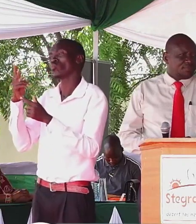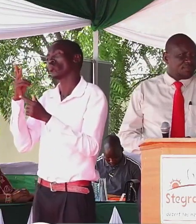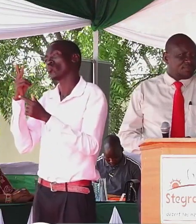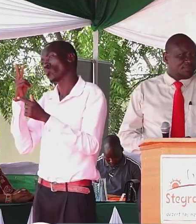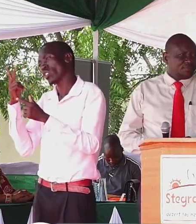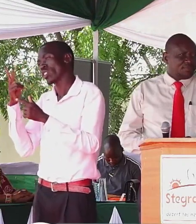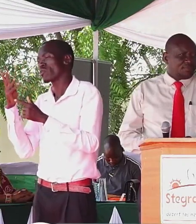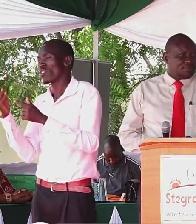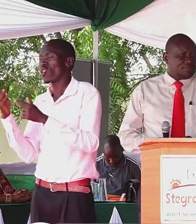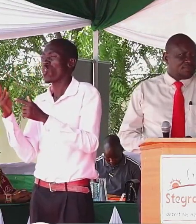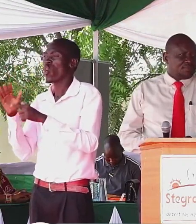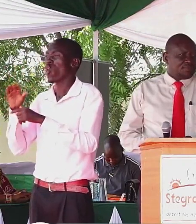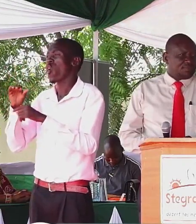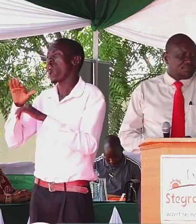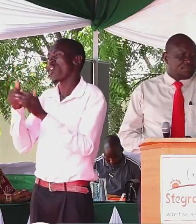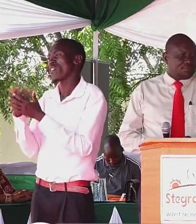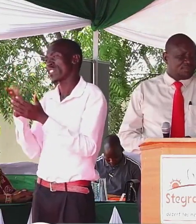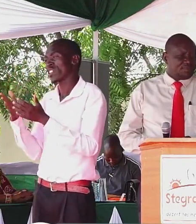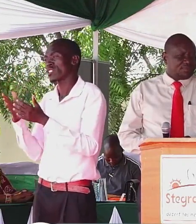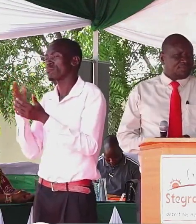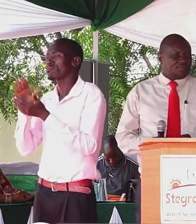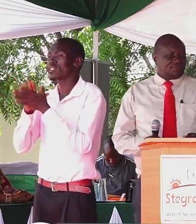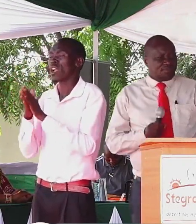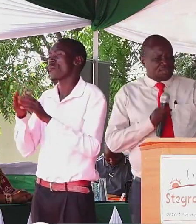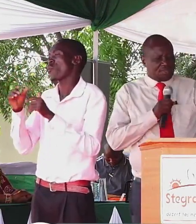2024-25 mambo yatakuwa sawa sawa. Mbarikiwa sana.